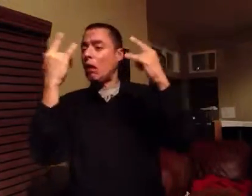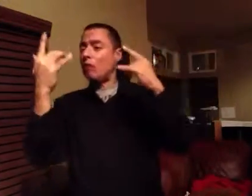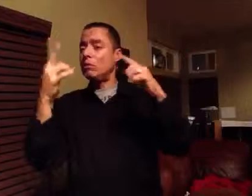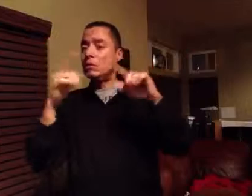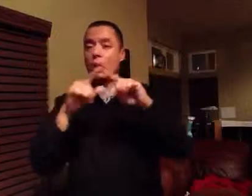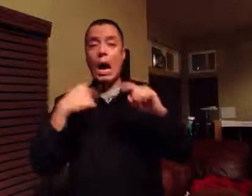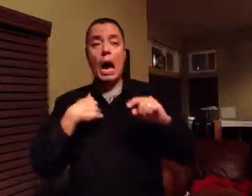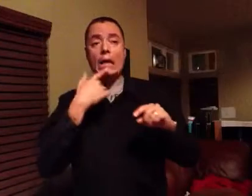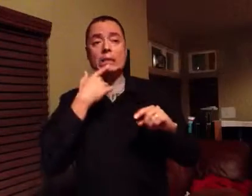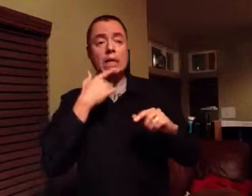Thank you.